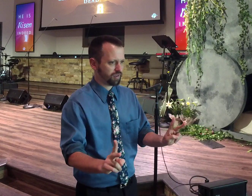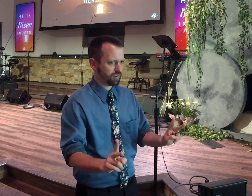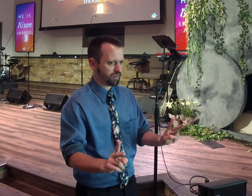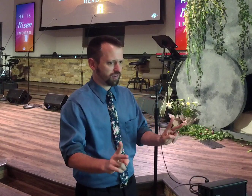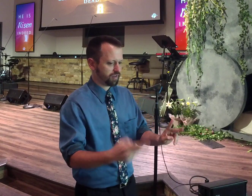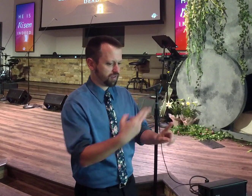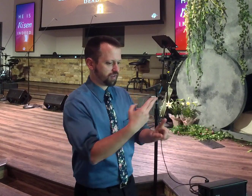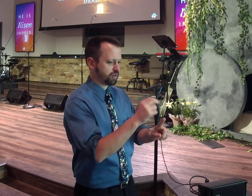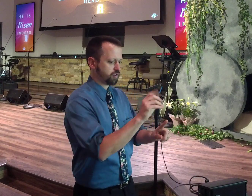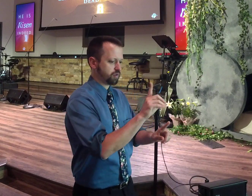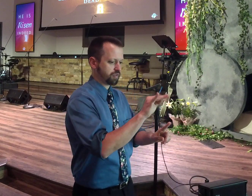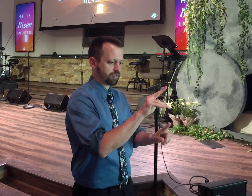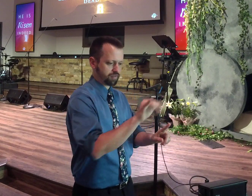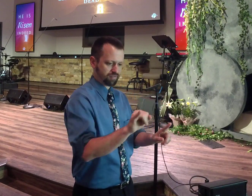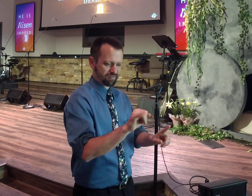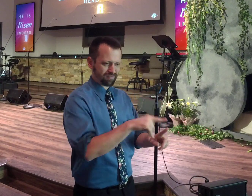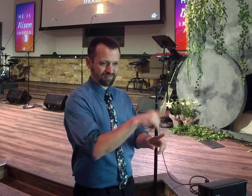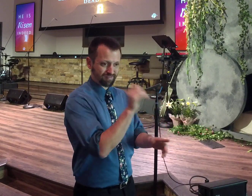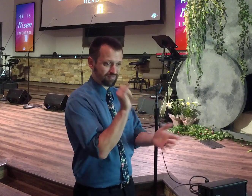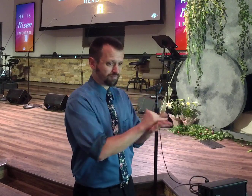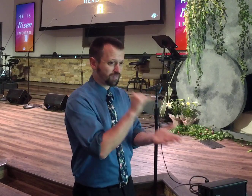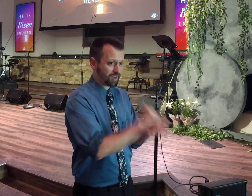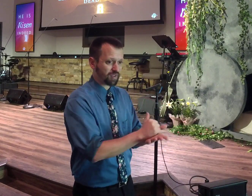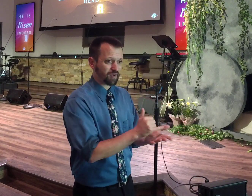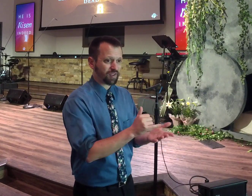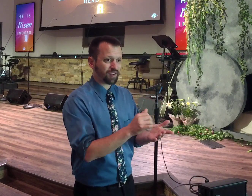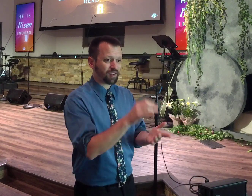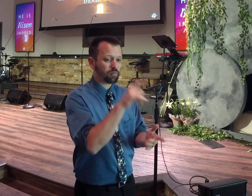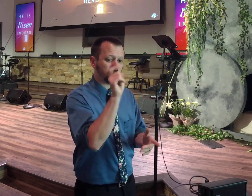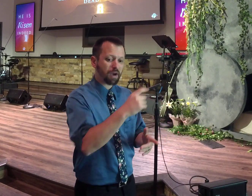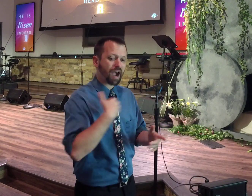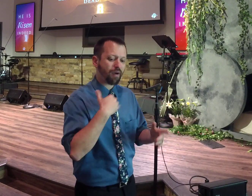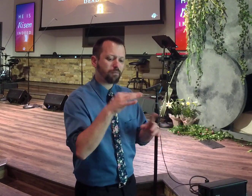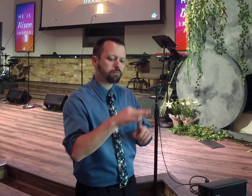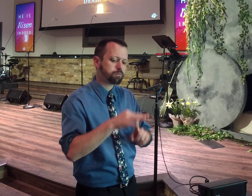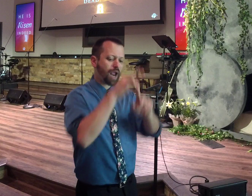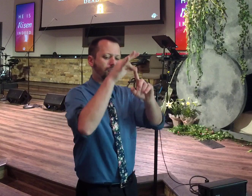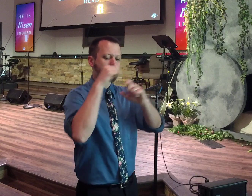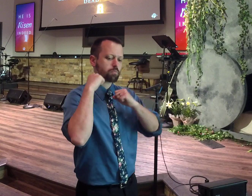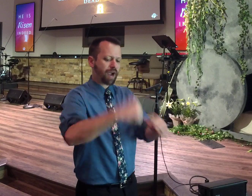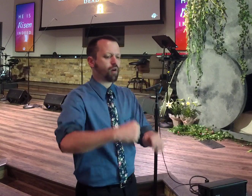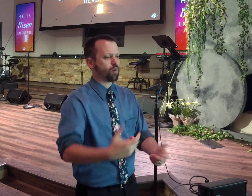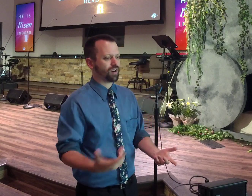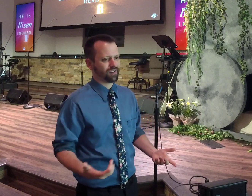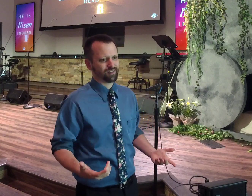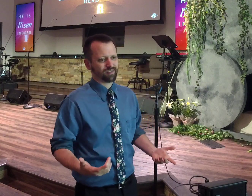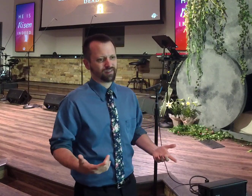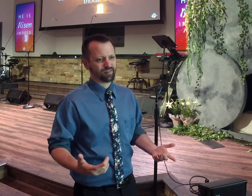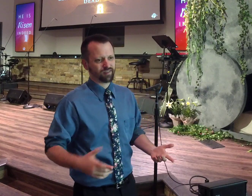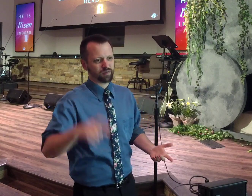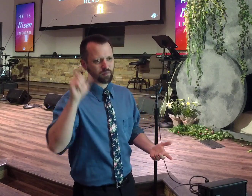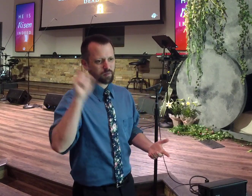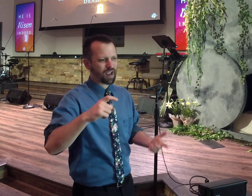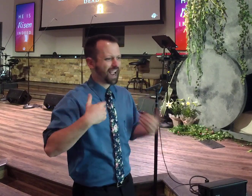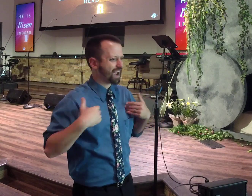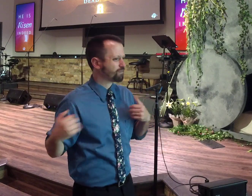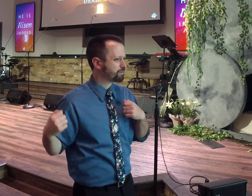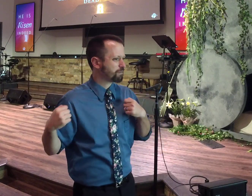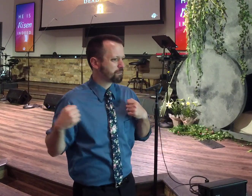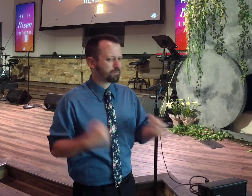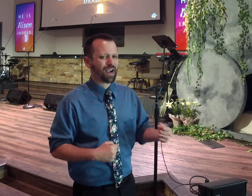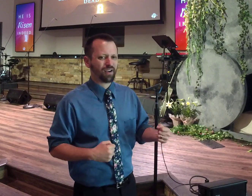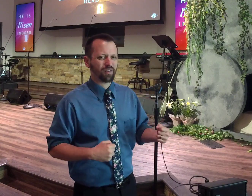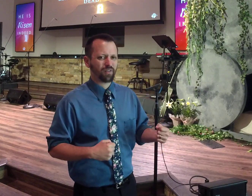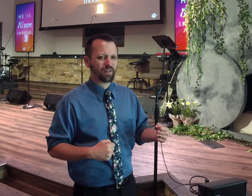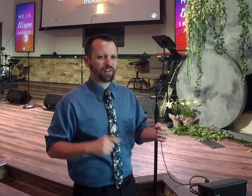couldn't do it. It takes supernatural ability. It takes supernatural power. It takes power that is possessed by